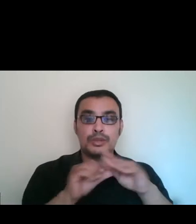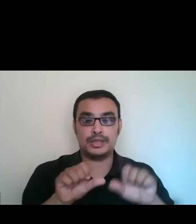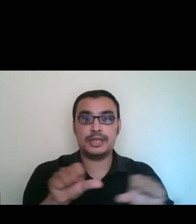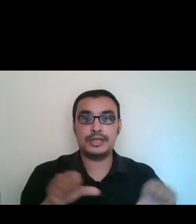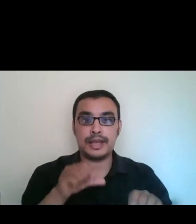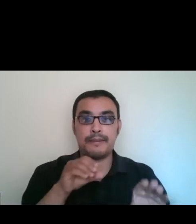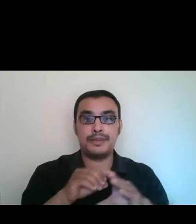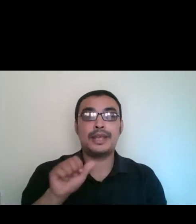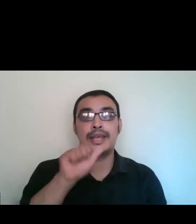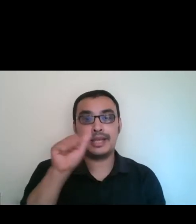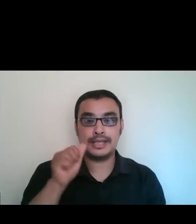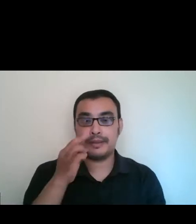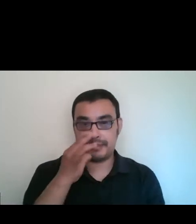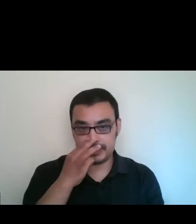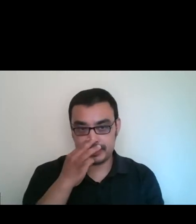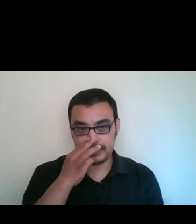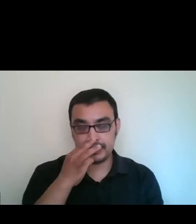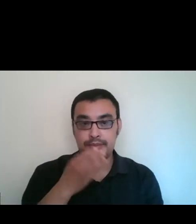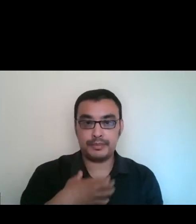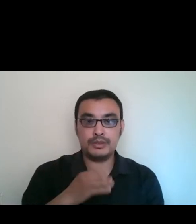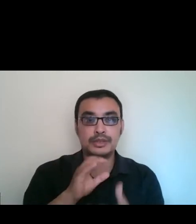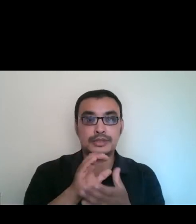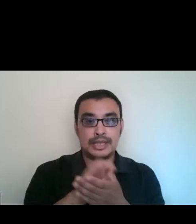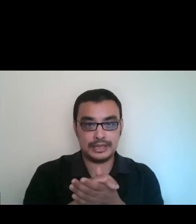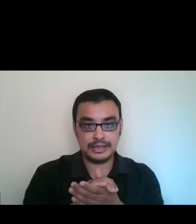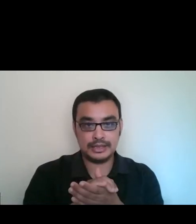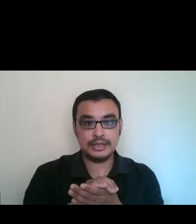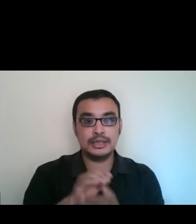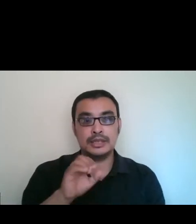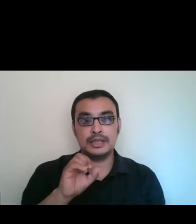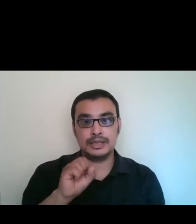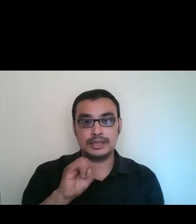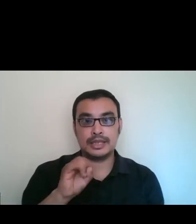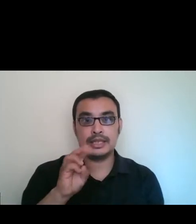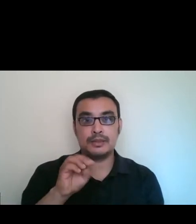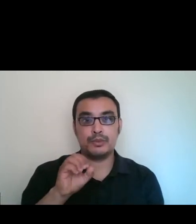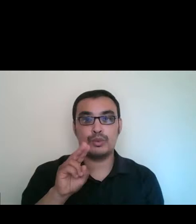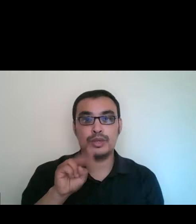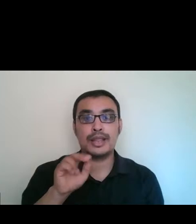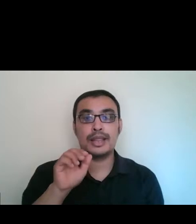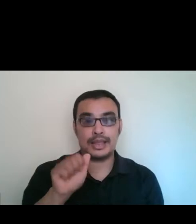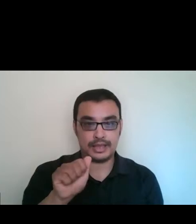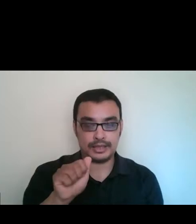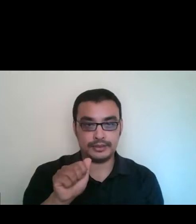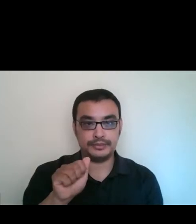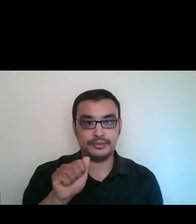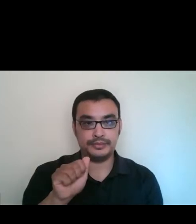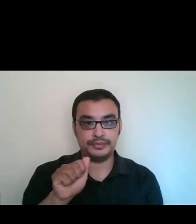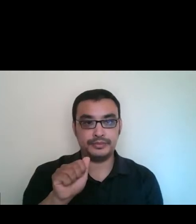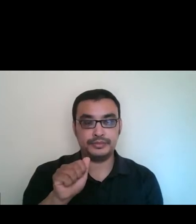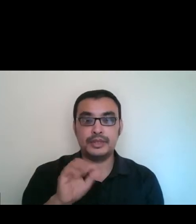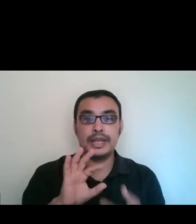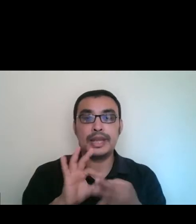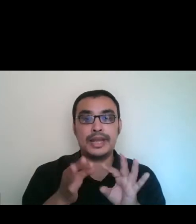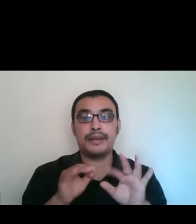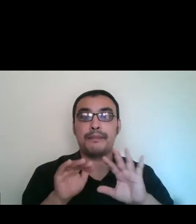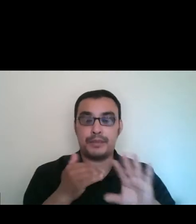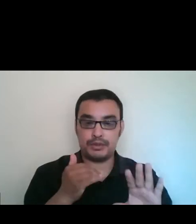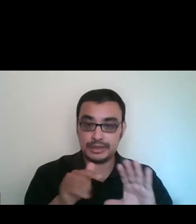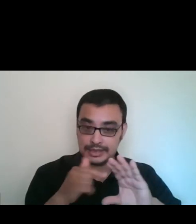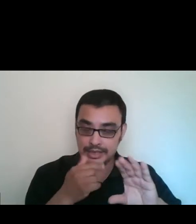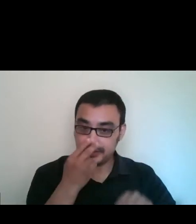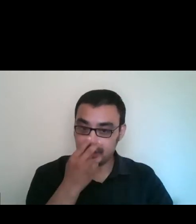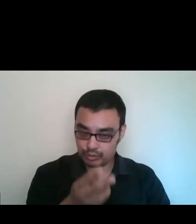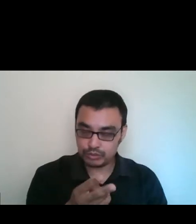Asia. My colleague Simona will now open and copy paste a link in the chat. It